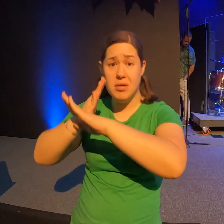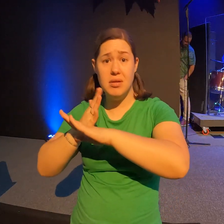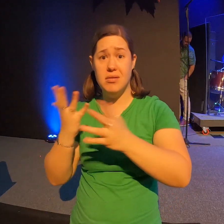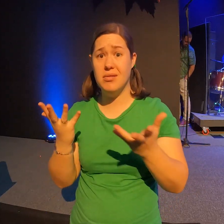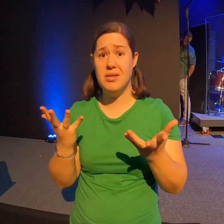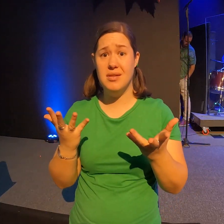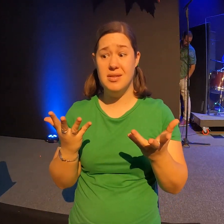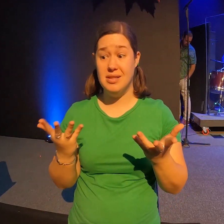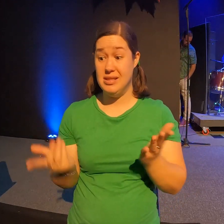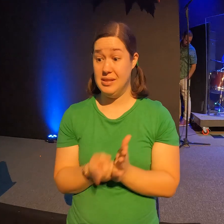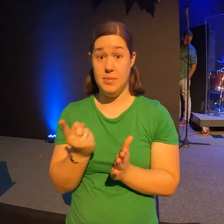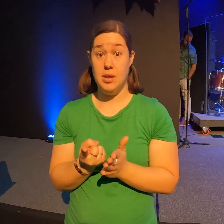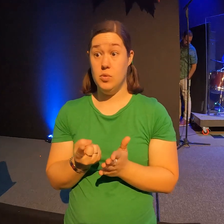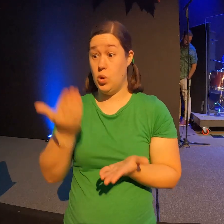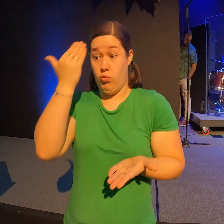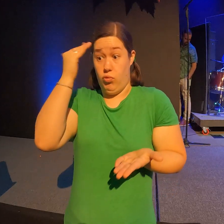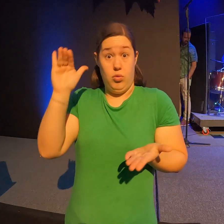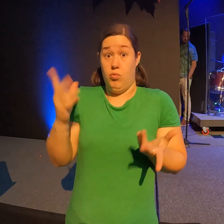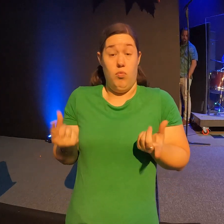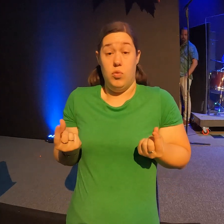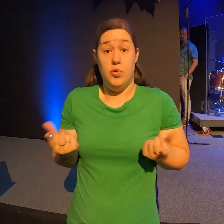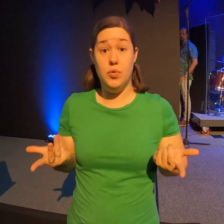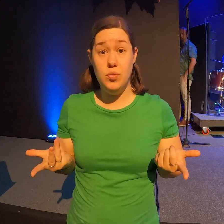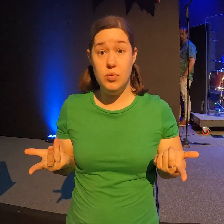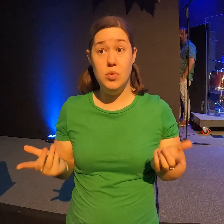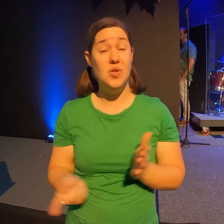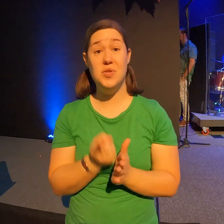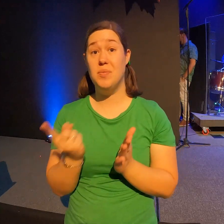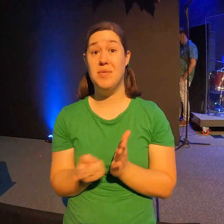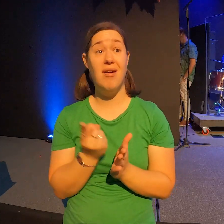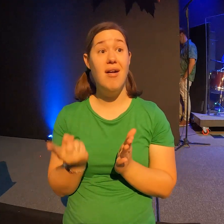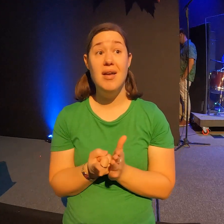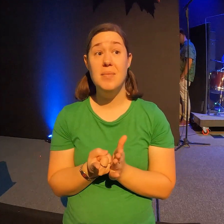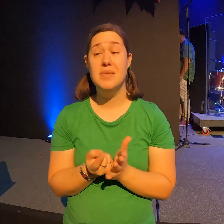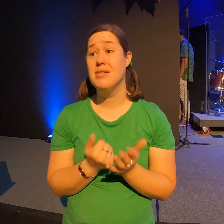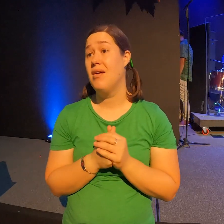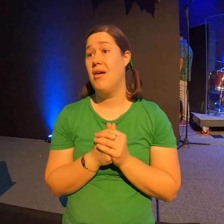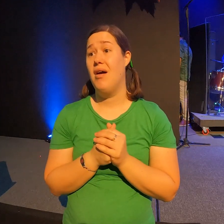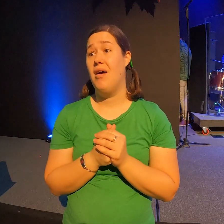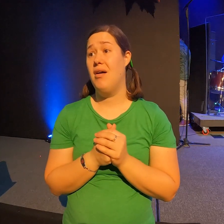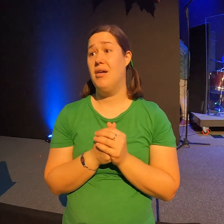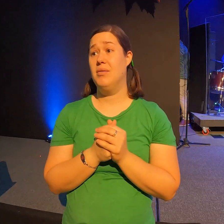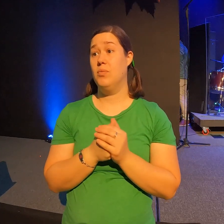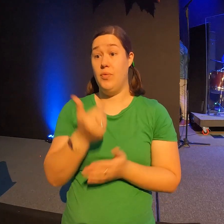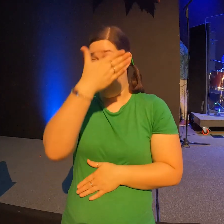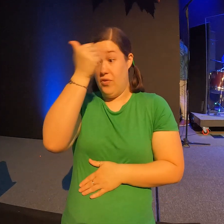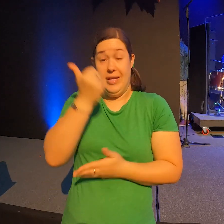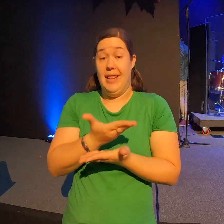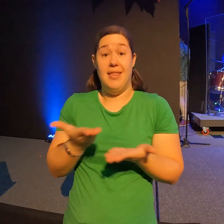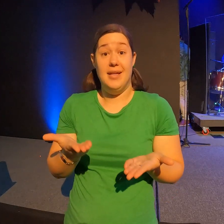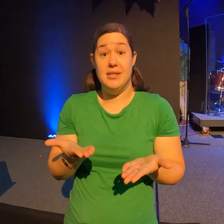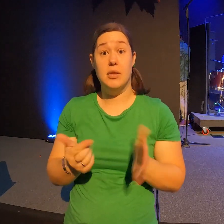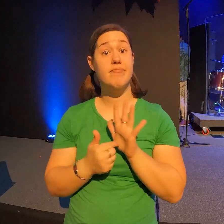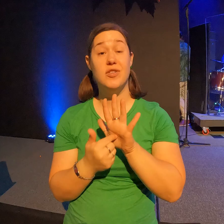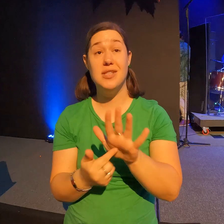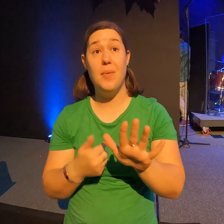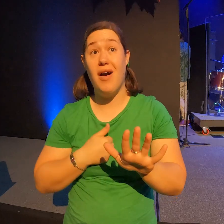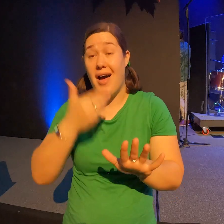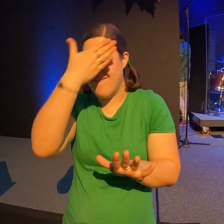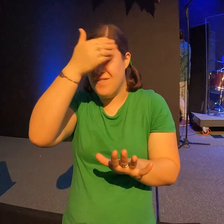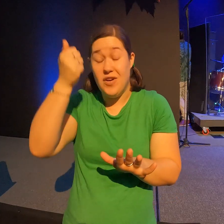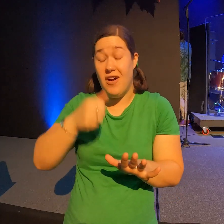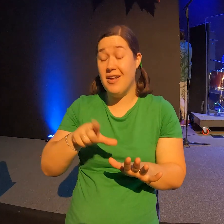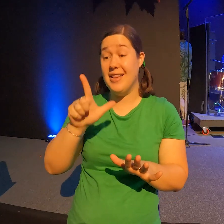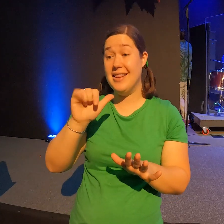do. Sometimes we can forget things, like I forgot the liturgy that leads us into the invitation for